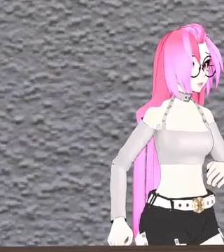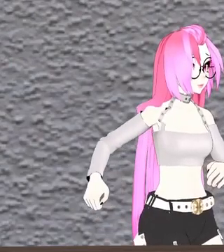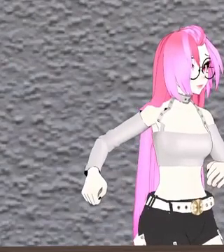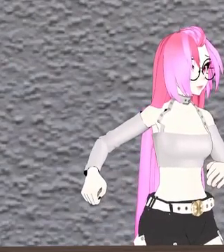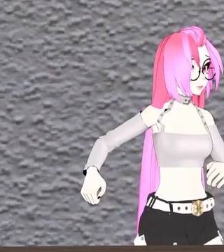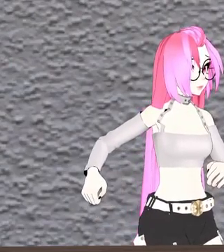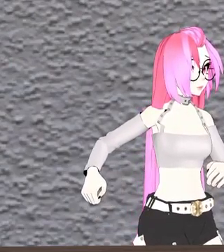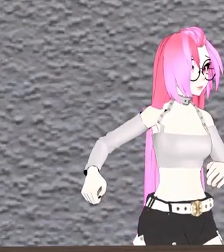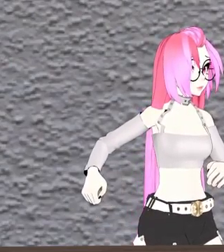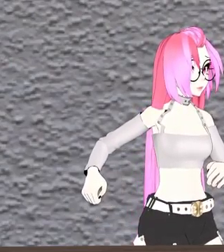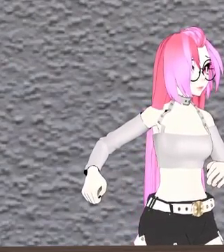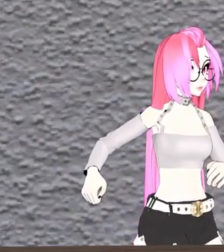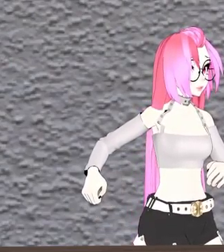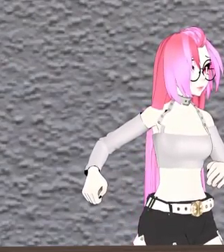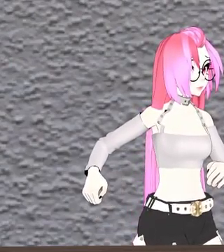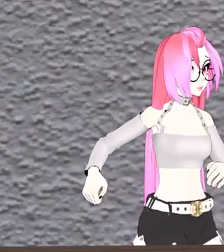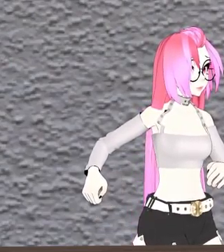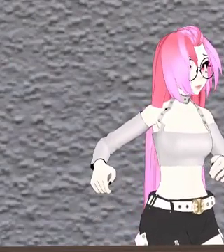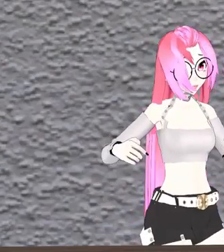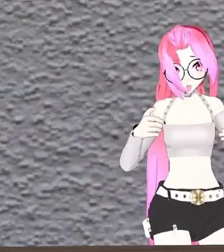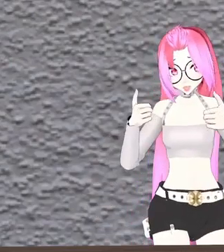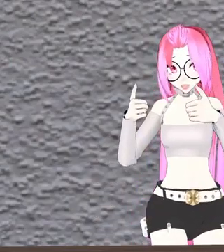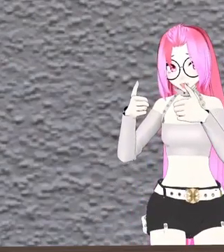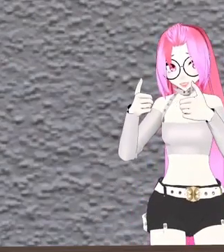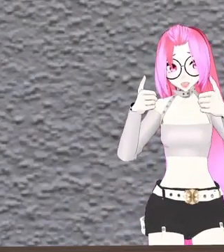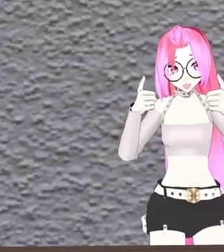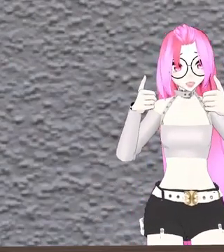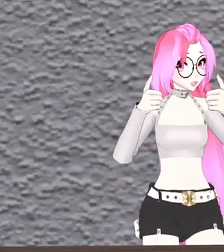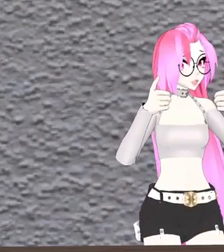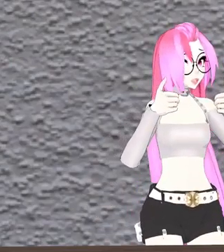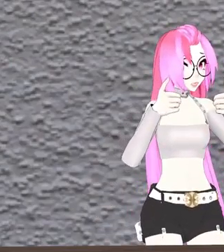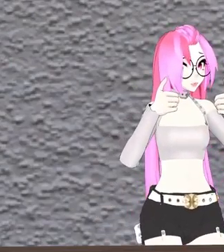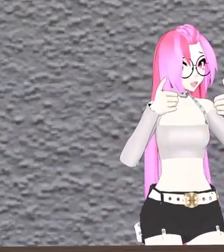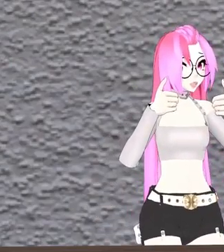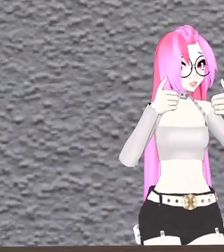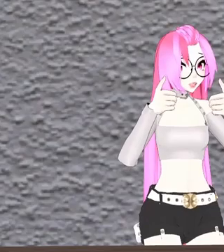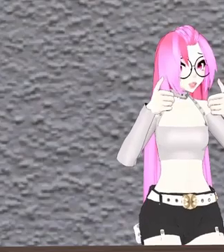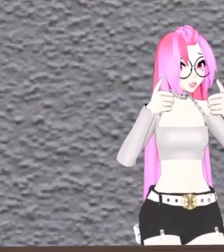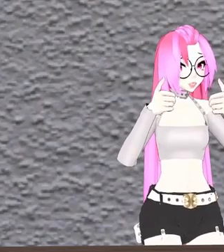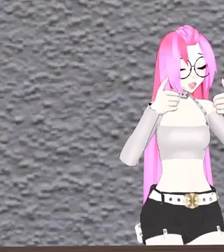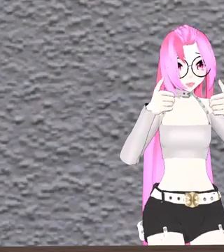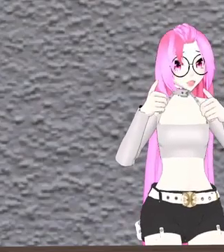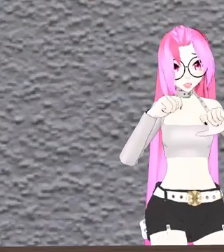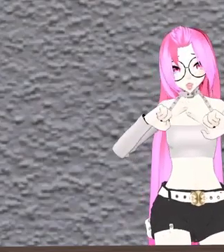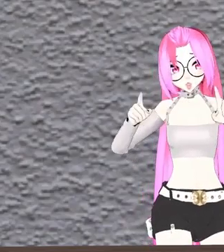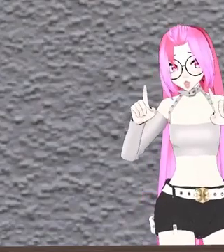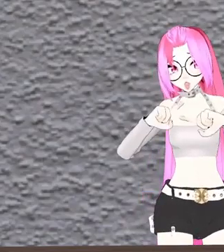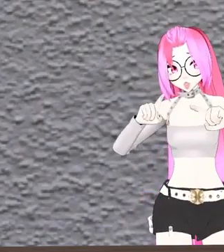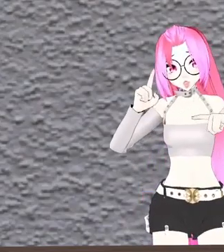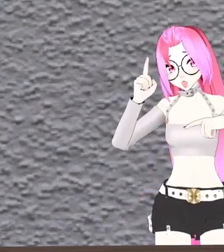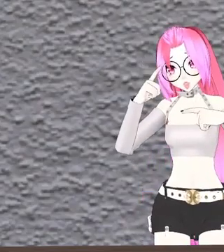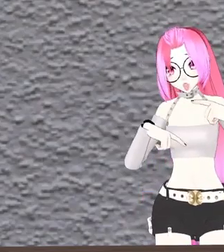That is a bad bug. Yeah, index can. Index can see thumbs up, but any other controllers, you